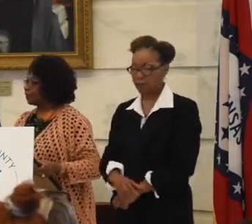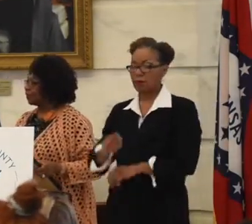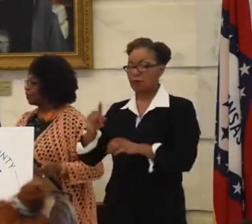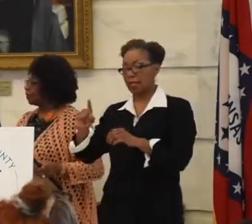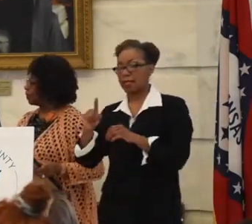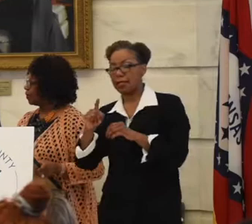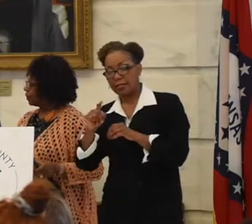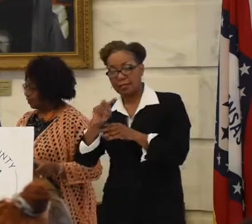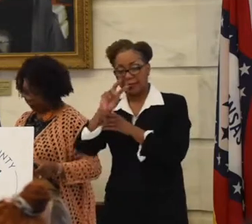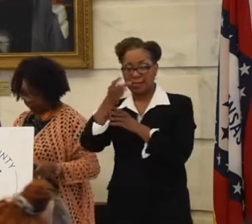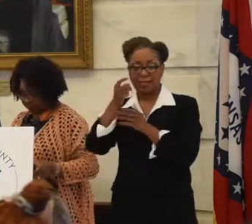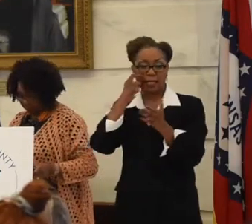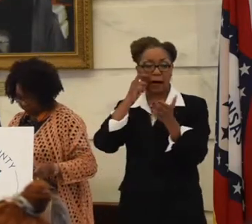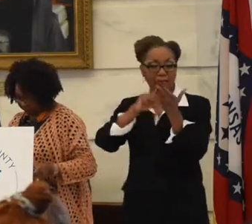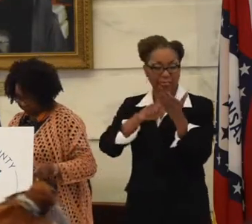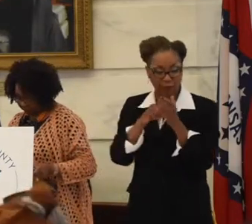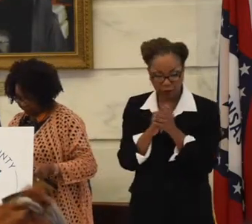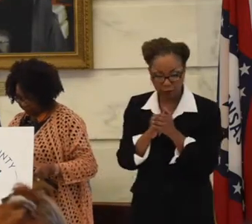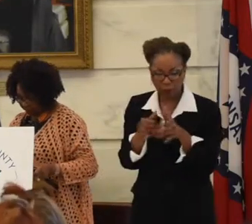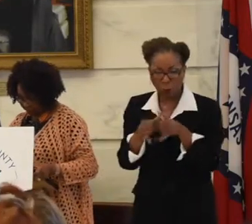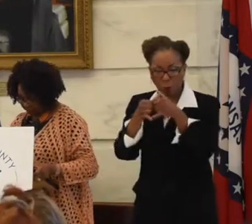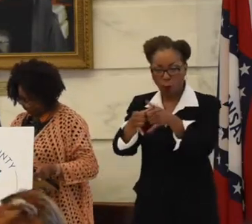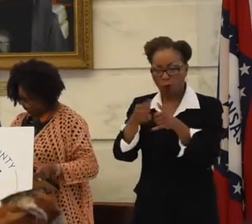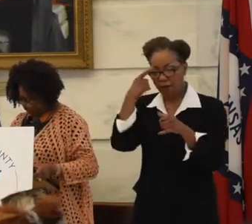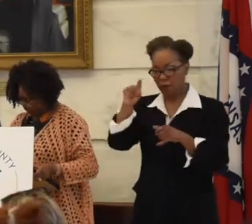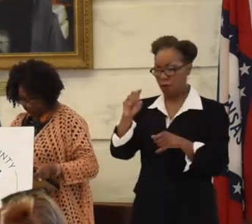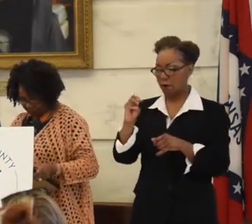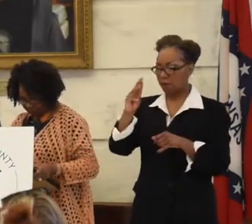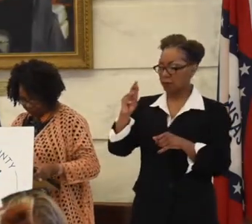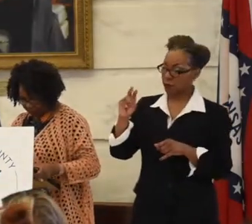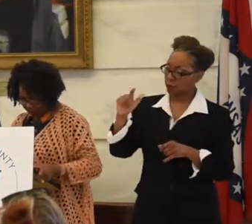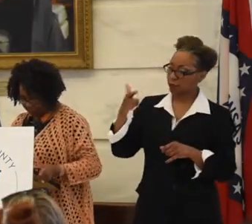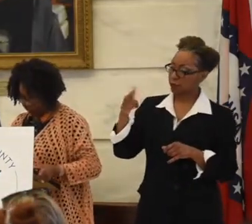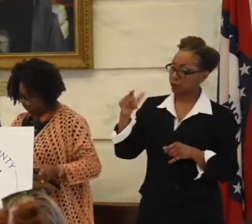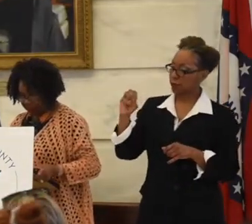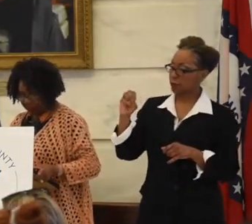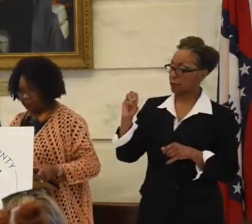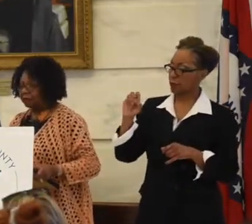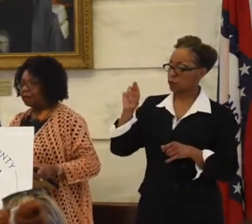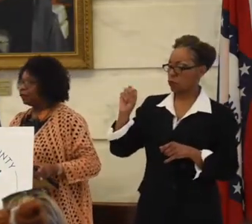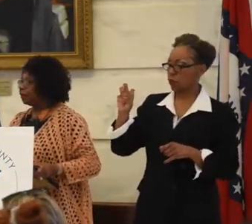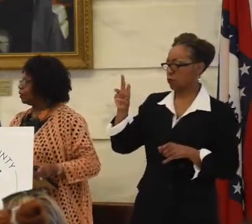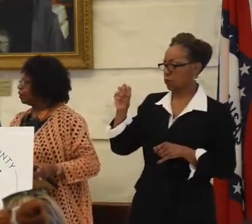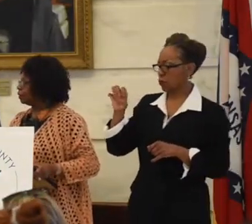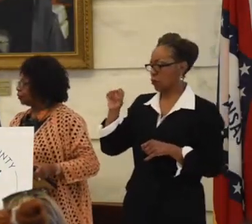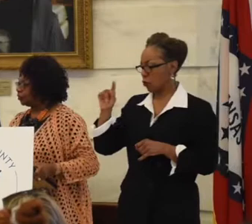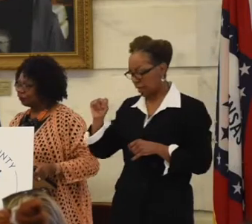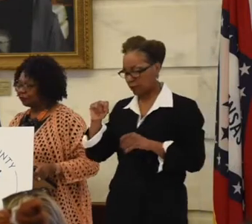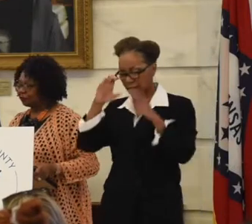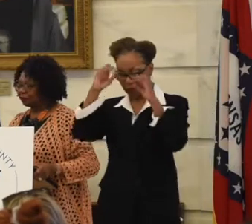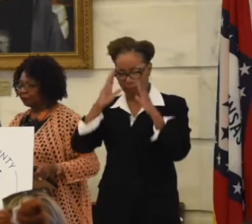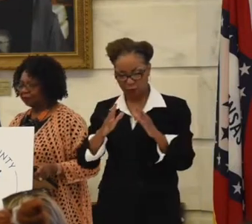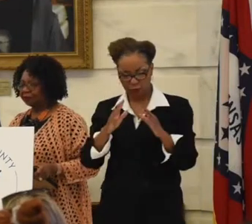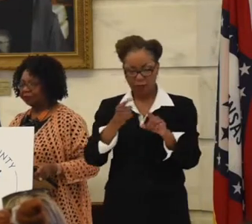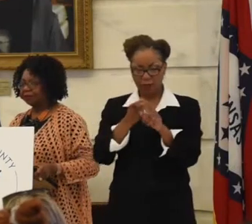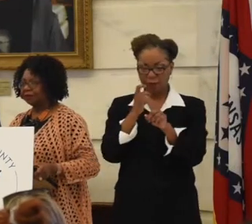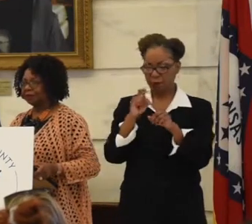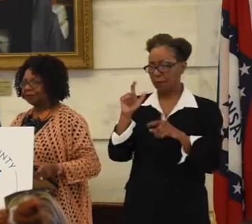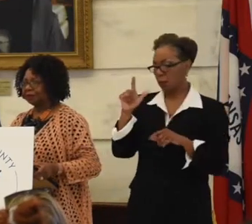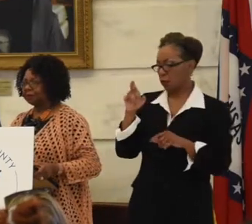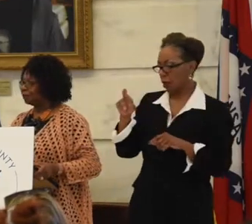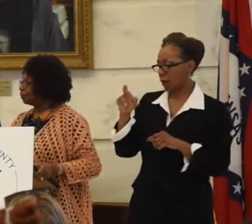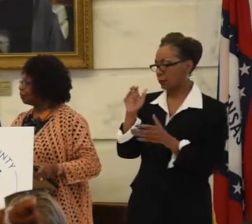Second commendation is Mr. George E. West. Mr. West was a renowned educator at the White Central High